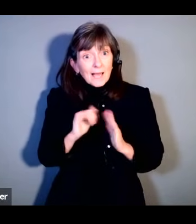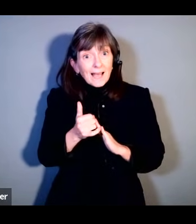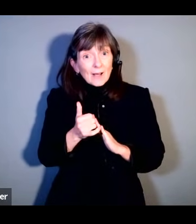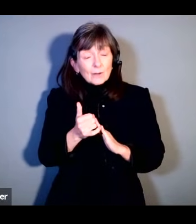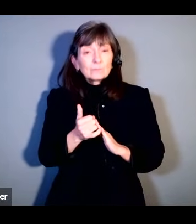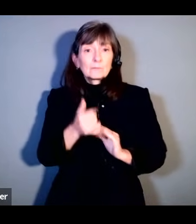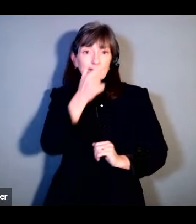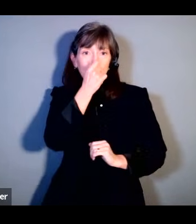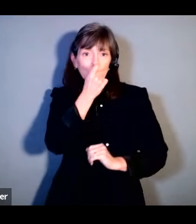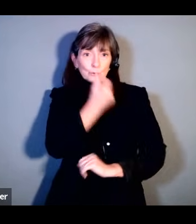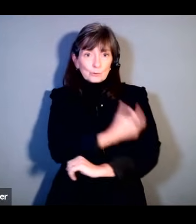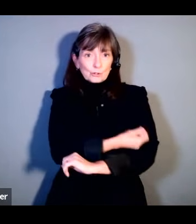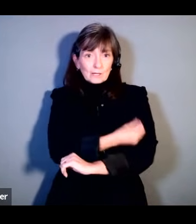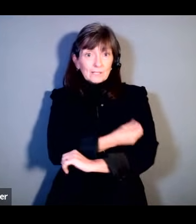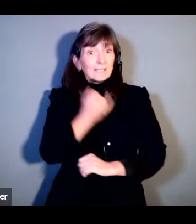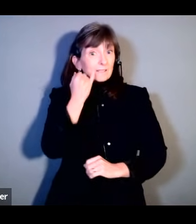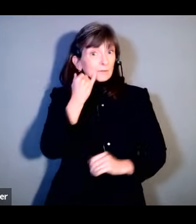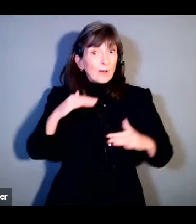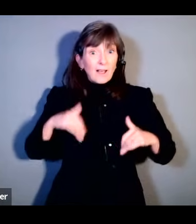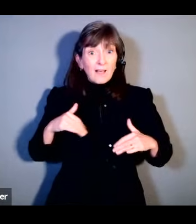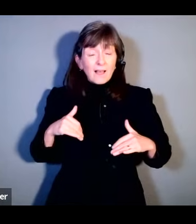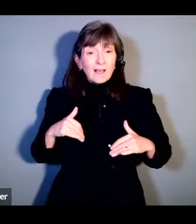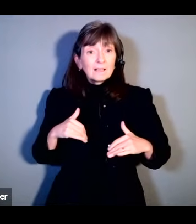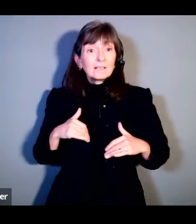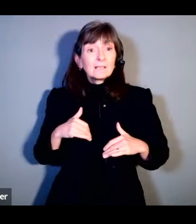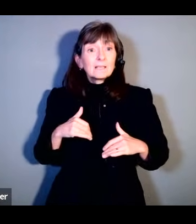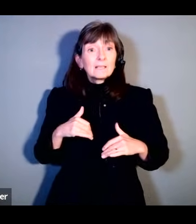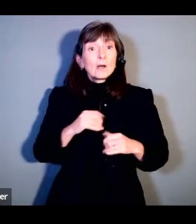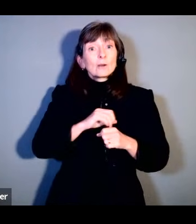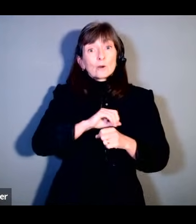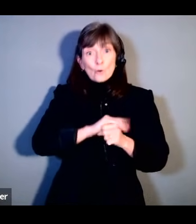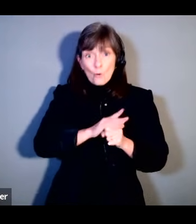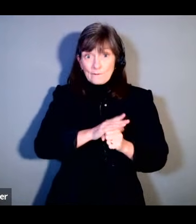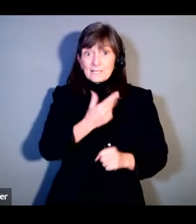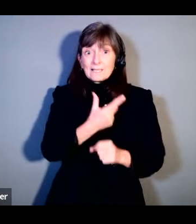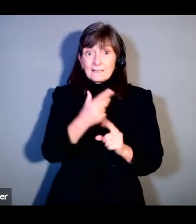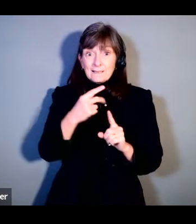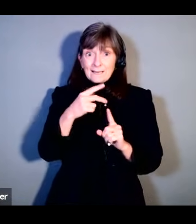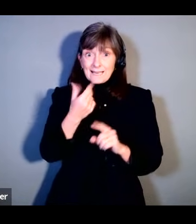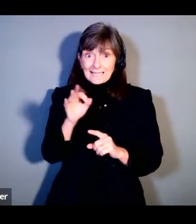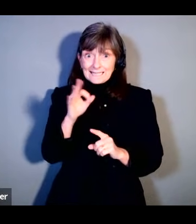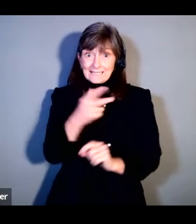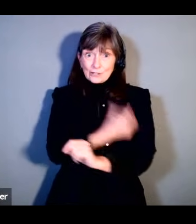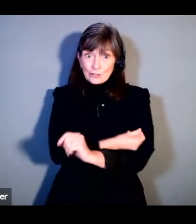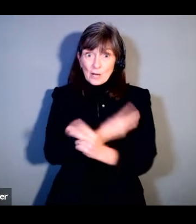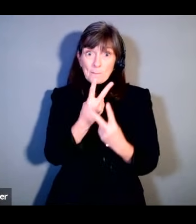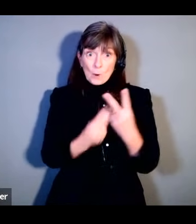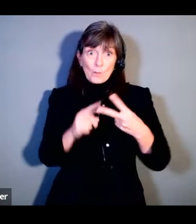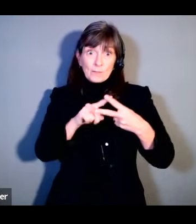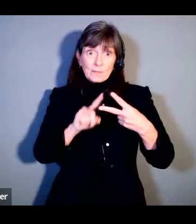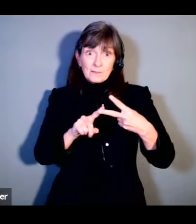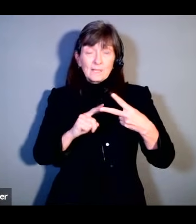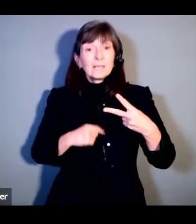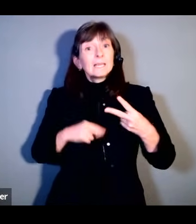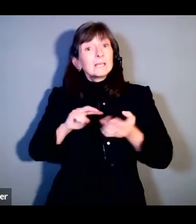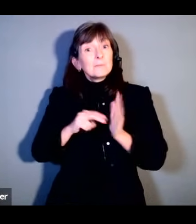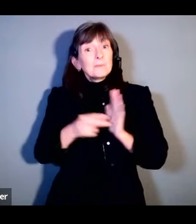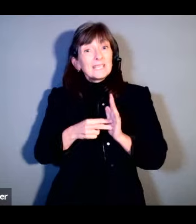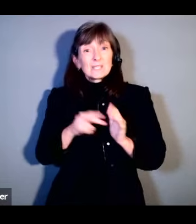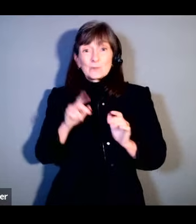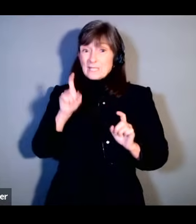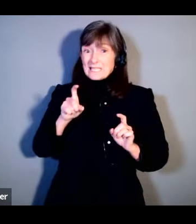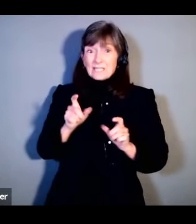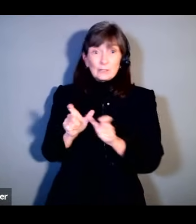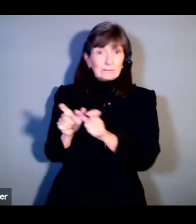shot. And if they haven't done so already, their COVID-19 shot. We need to do all we can to keep these serious respiratory illnesses at